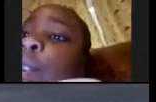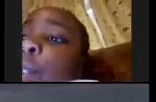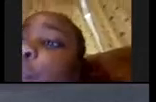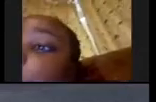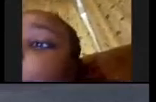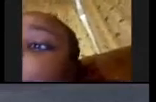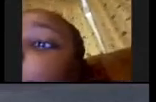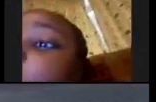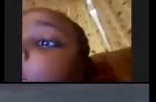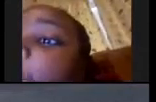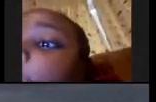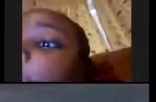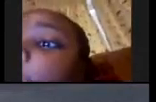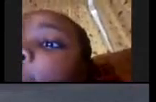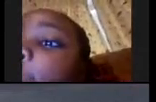U